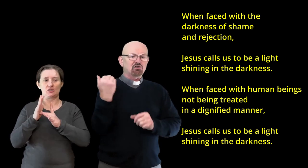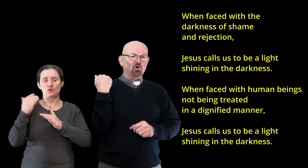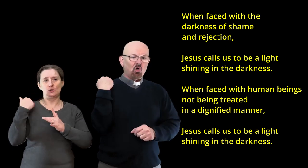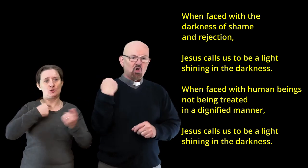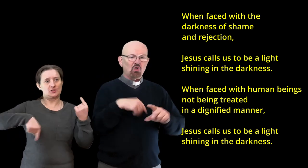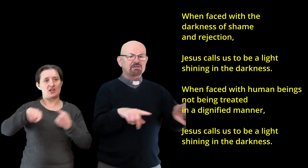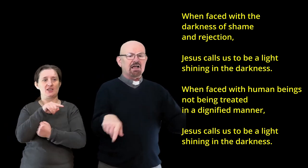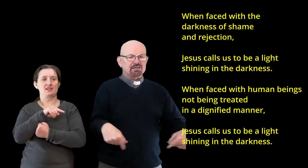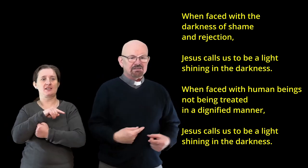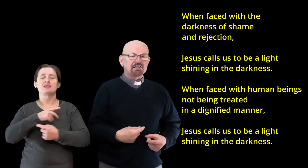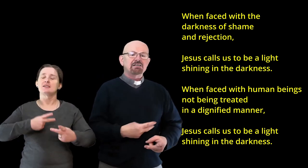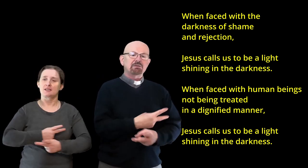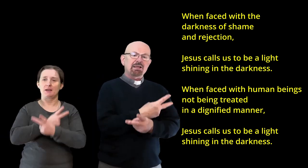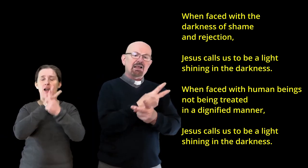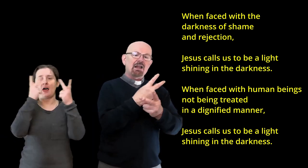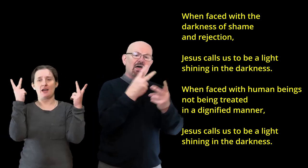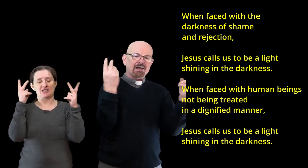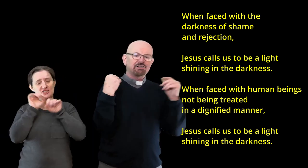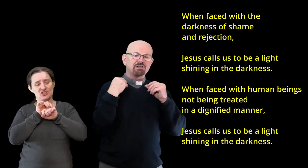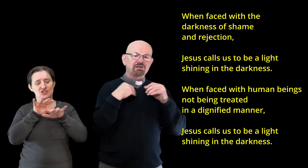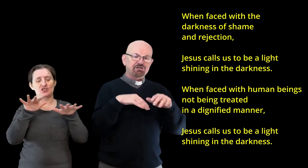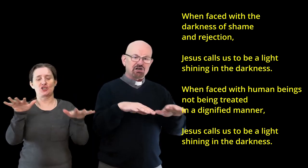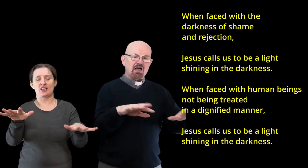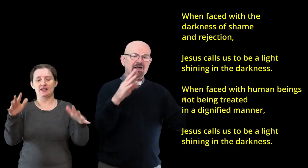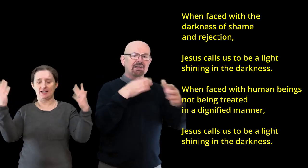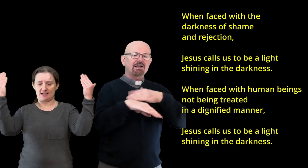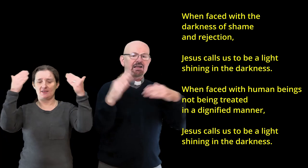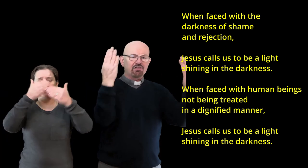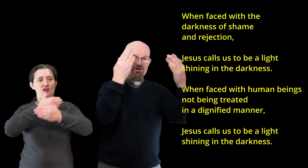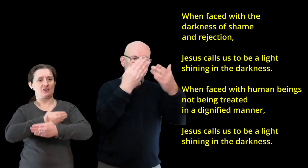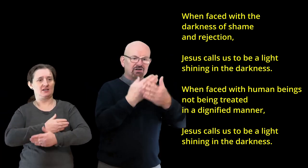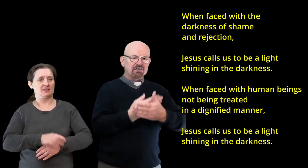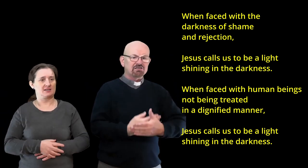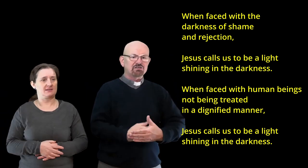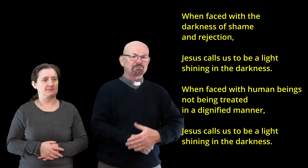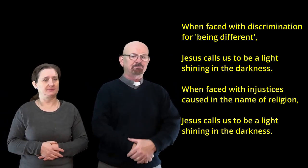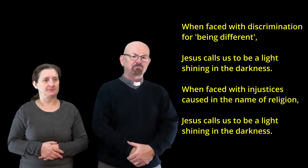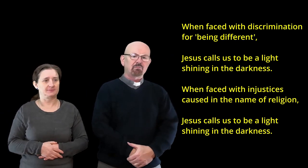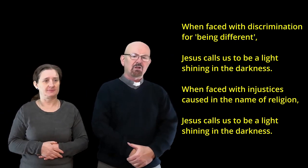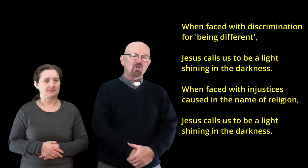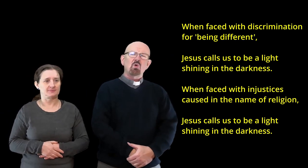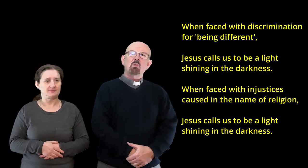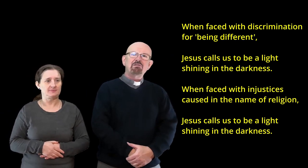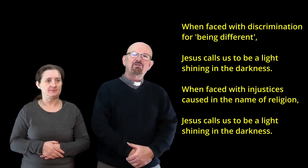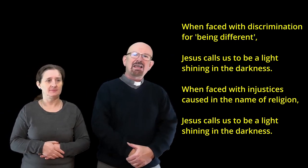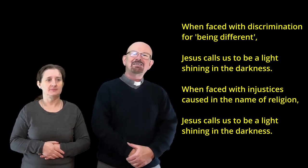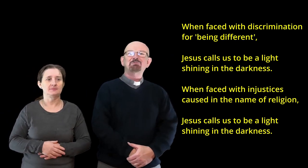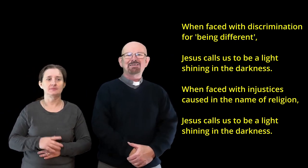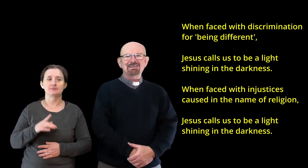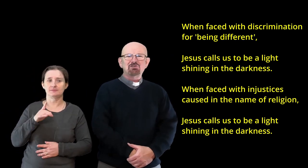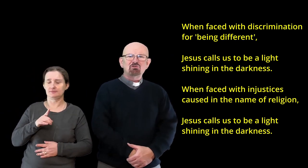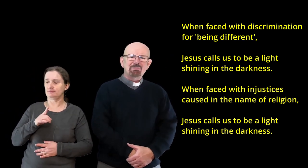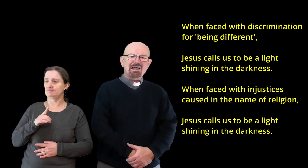Jesus calls us to be a light shining in the darkness. When faced